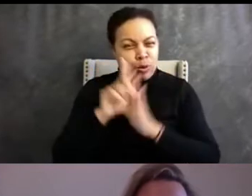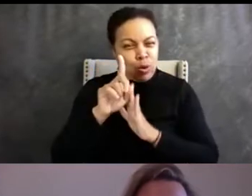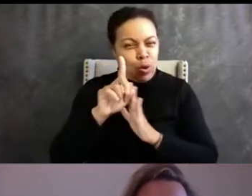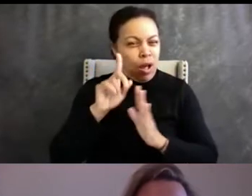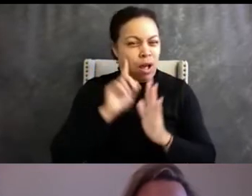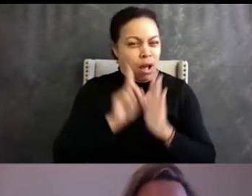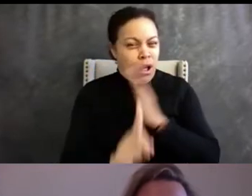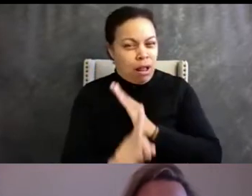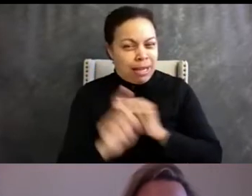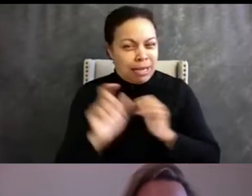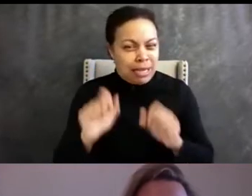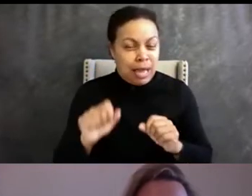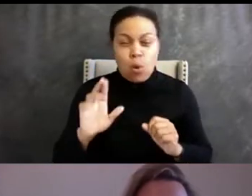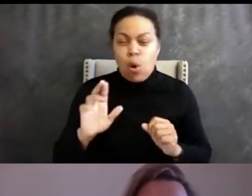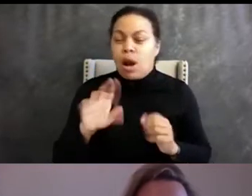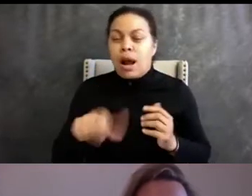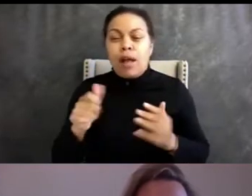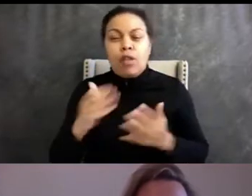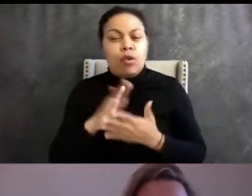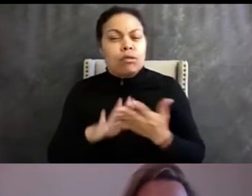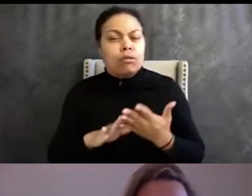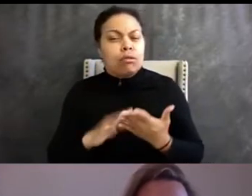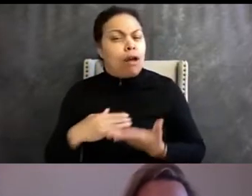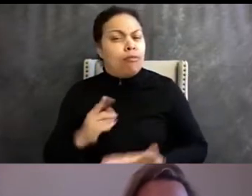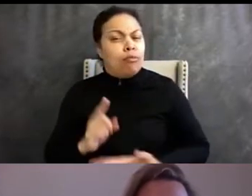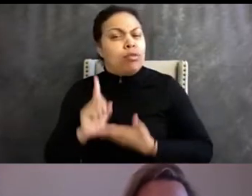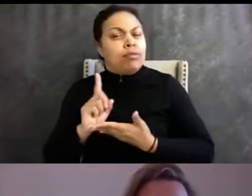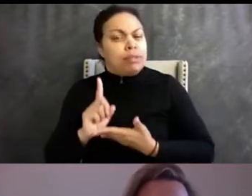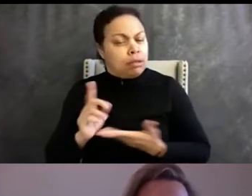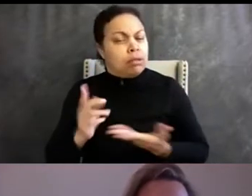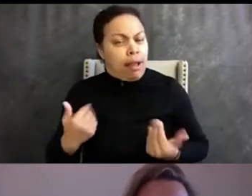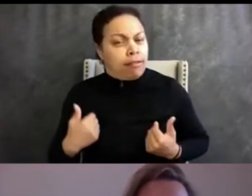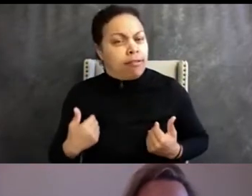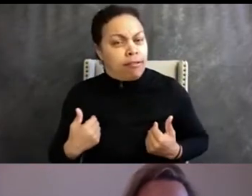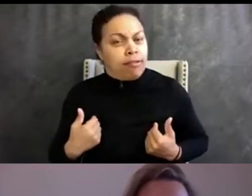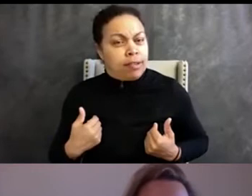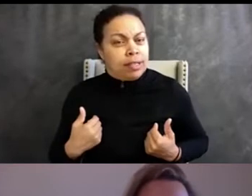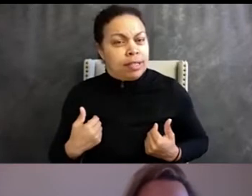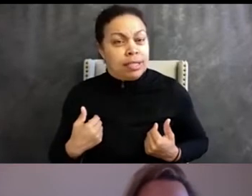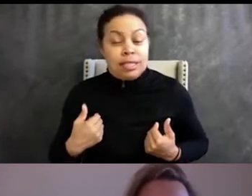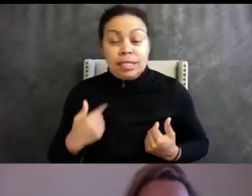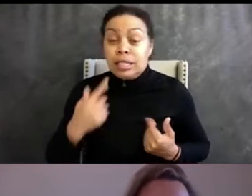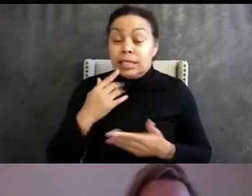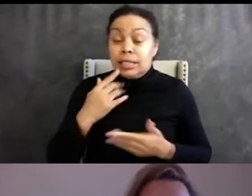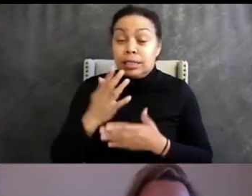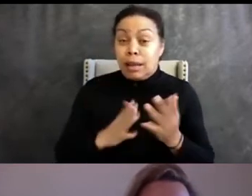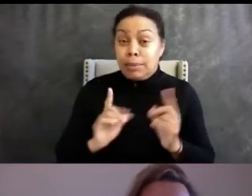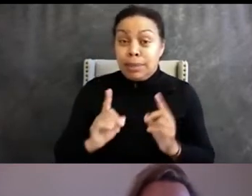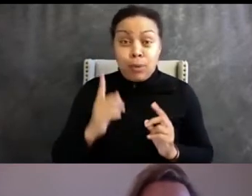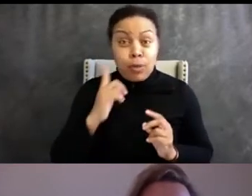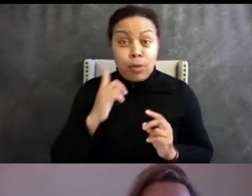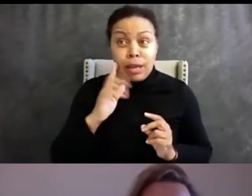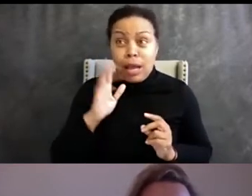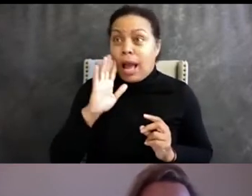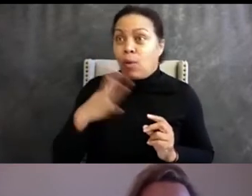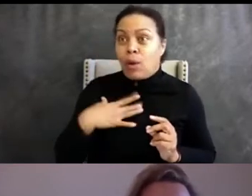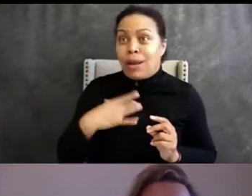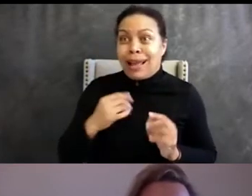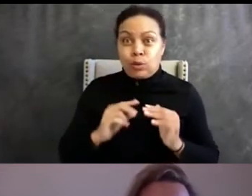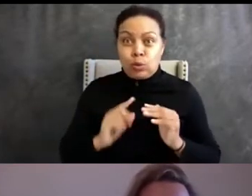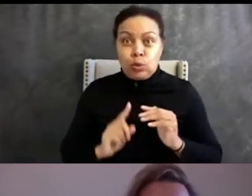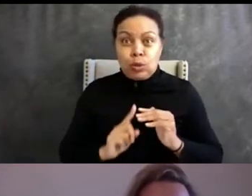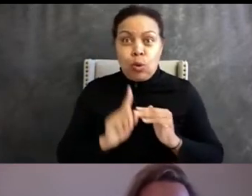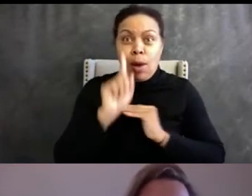the privilege of enjoying. But some folks, I would like to be able to get to the second floor of this